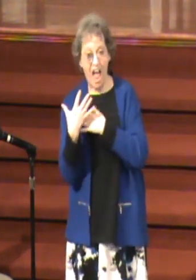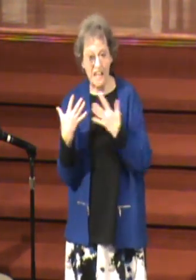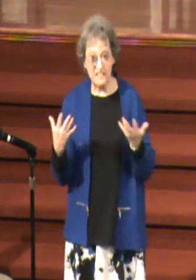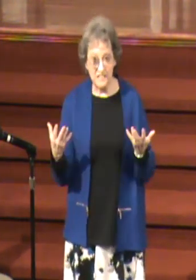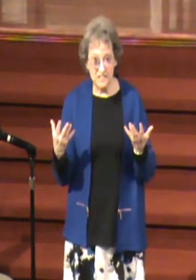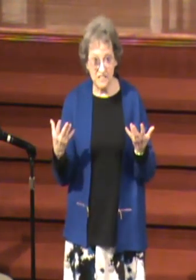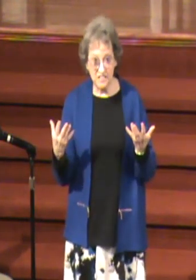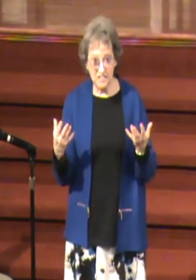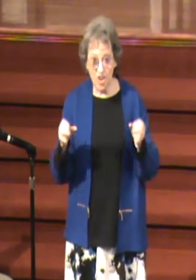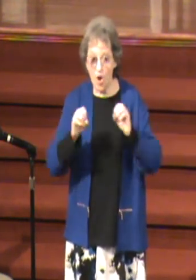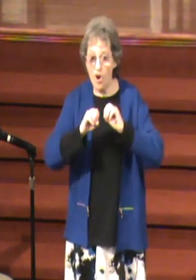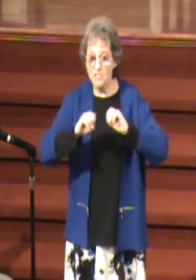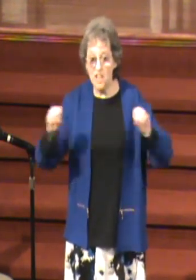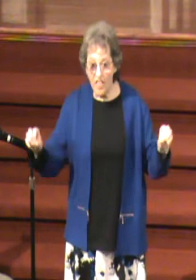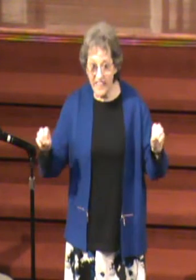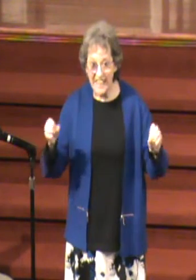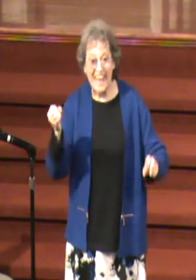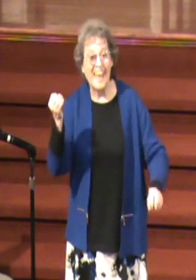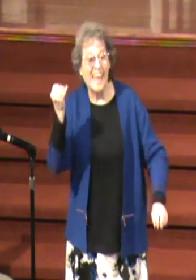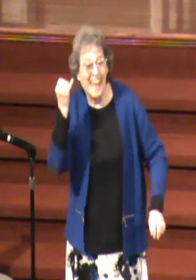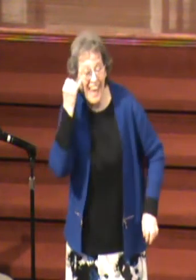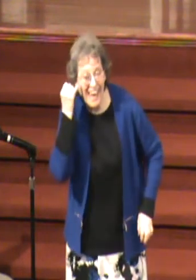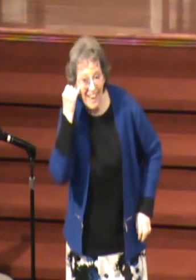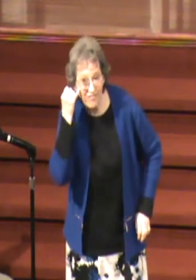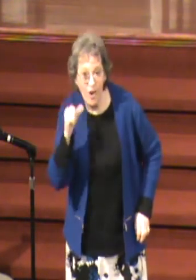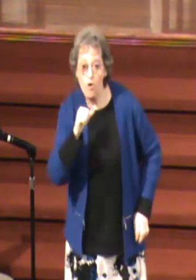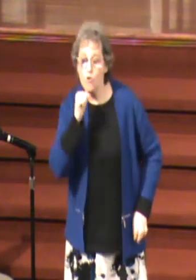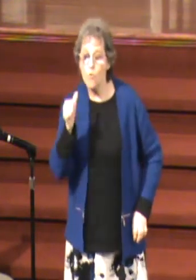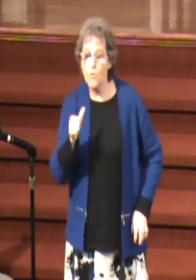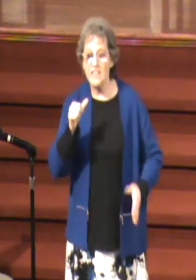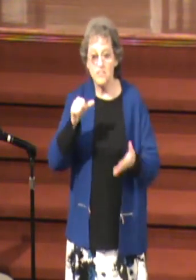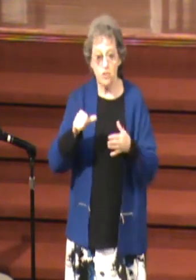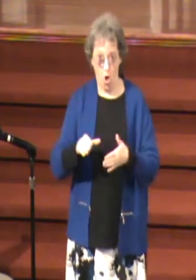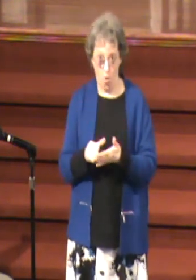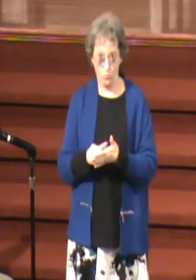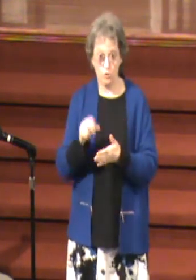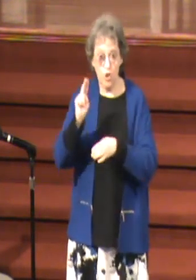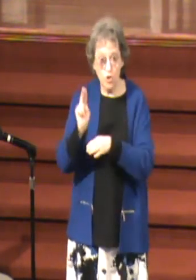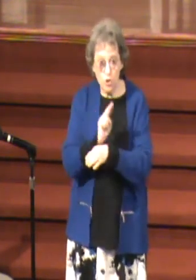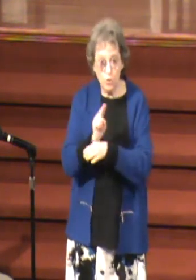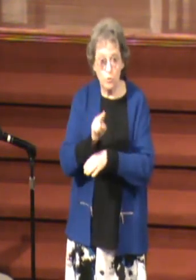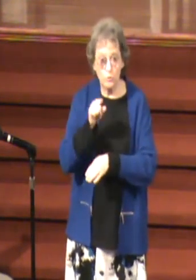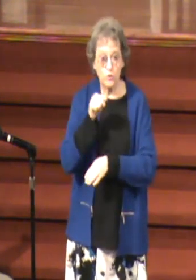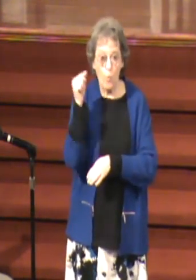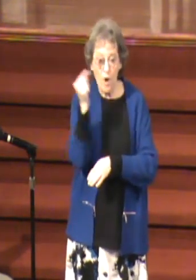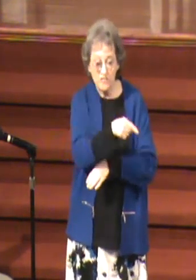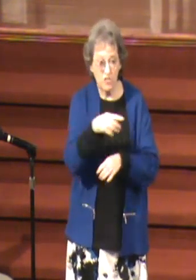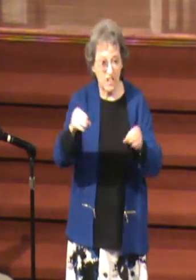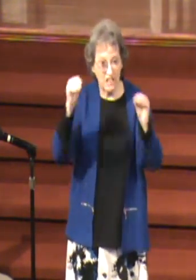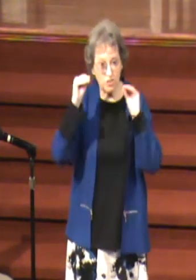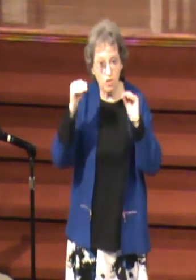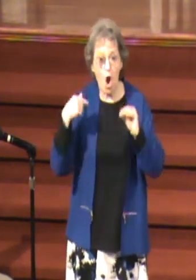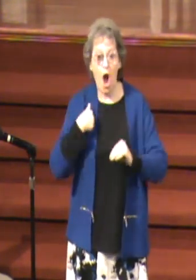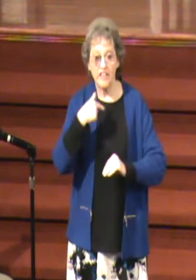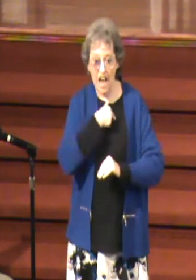of no effect if we don't take what she taught us through her life and make us better people because of